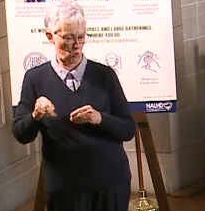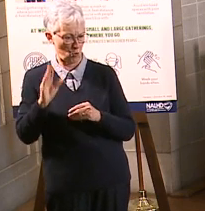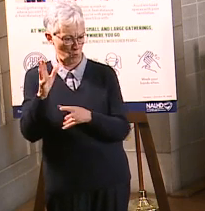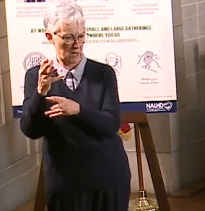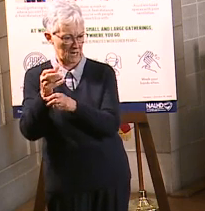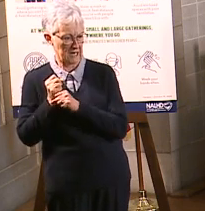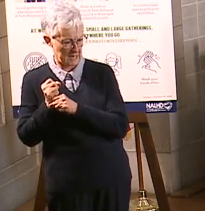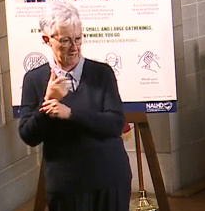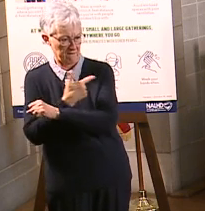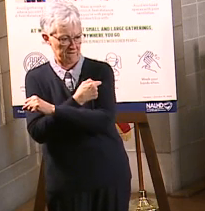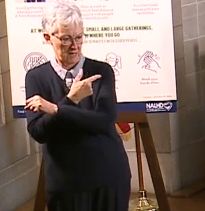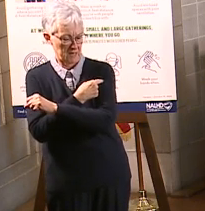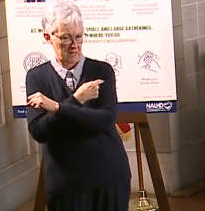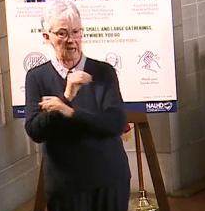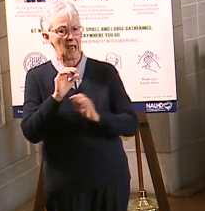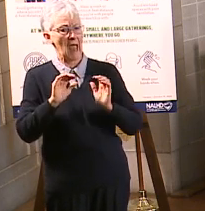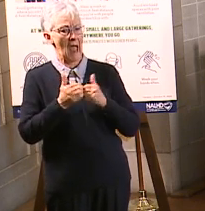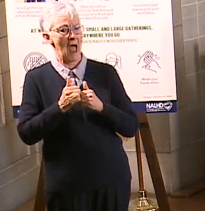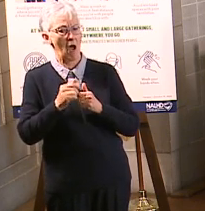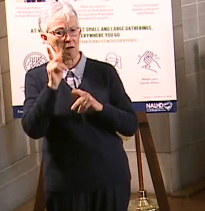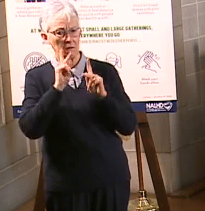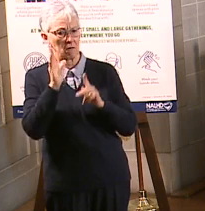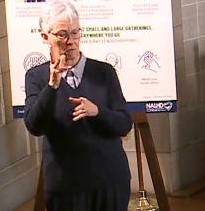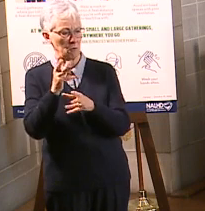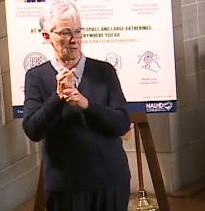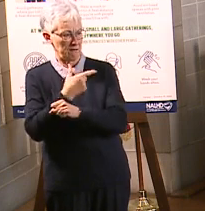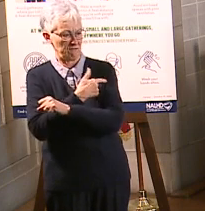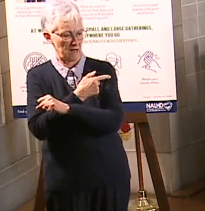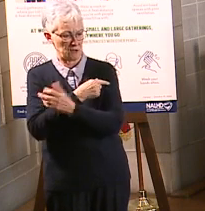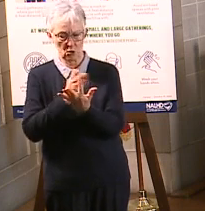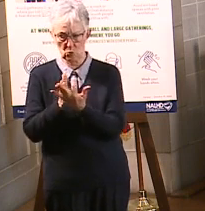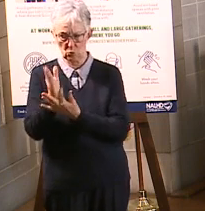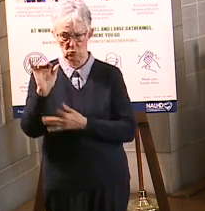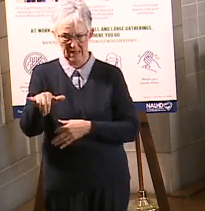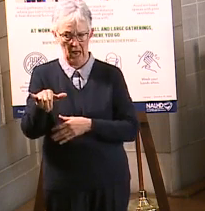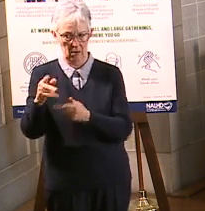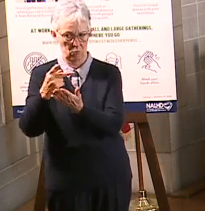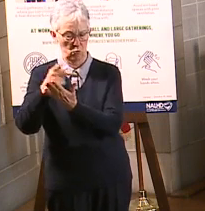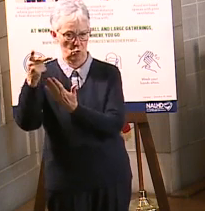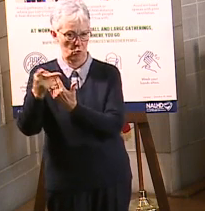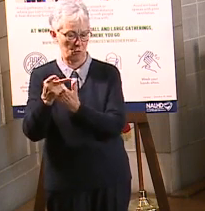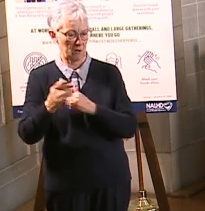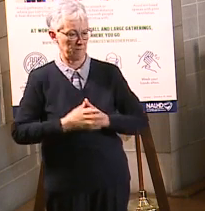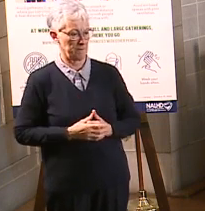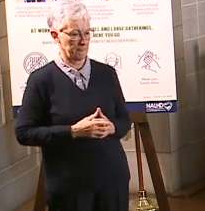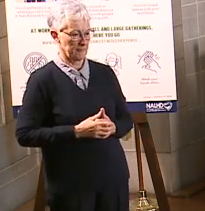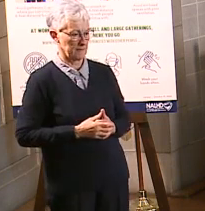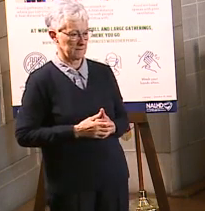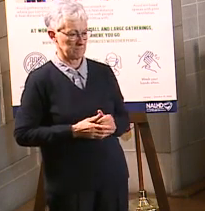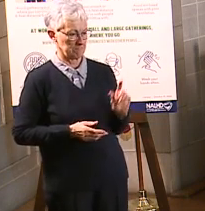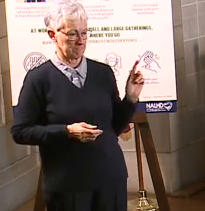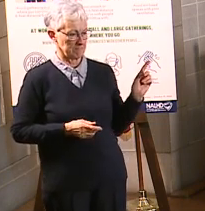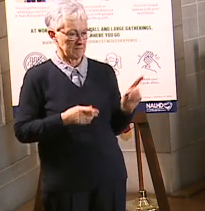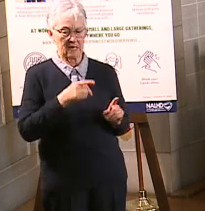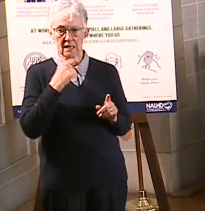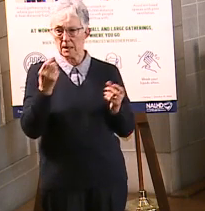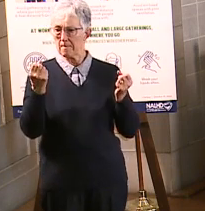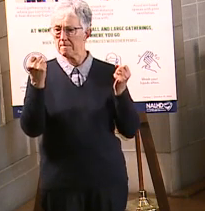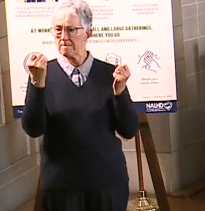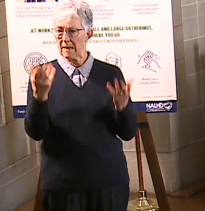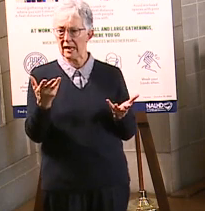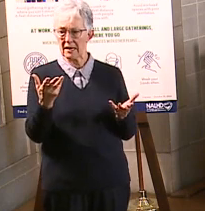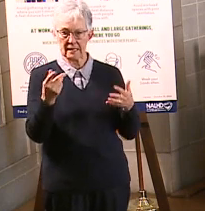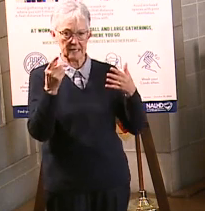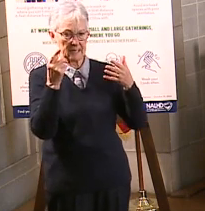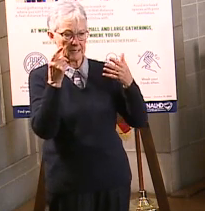vaccinated through the new federal pharmacy program that's starting next week. Sure. So a lot of those details are still